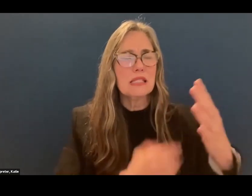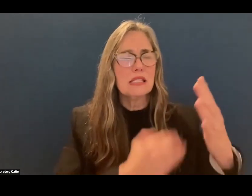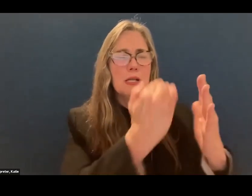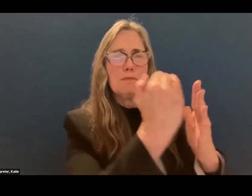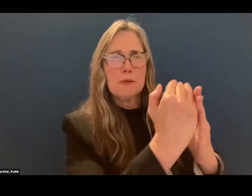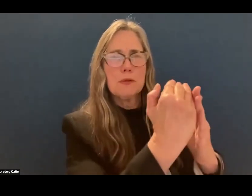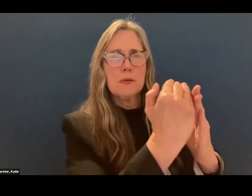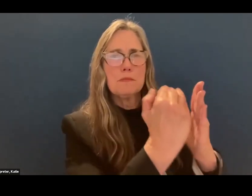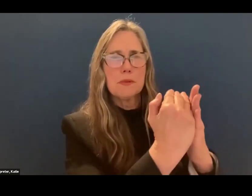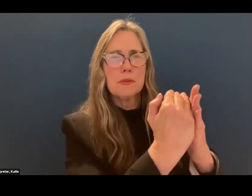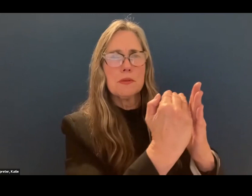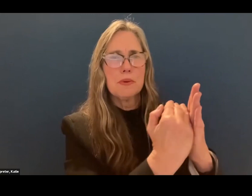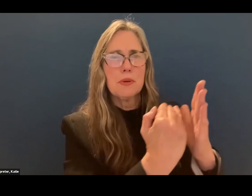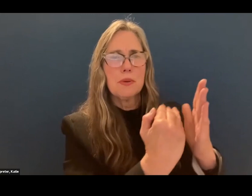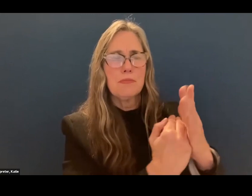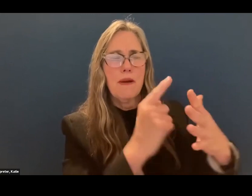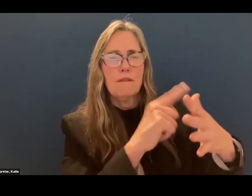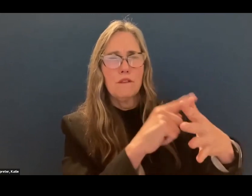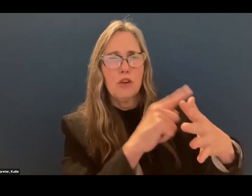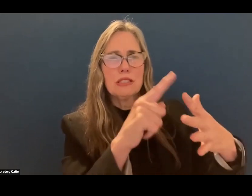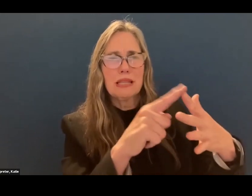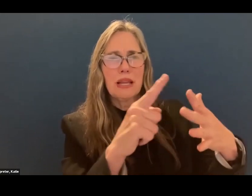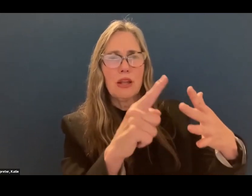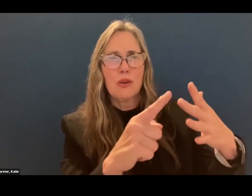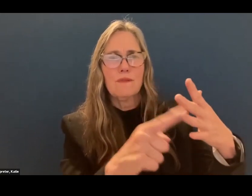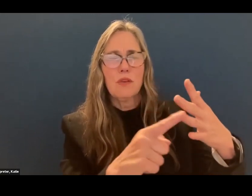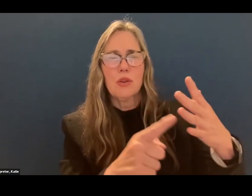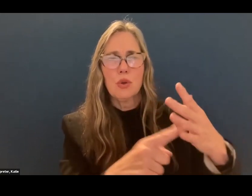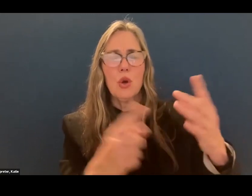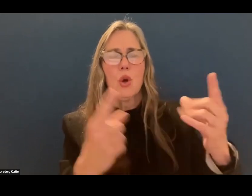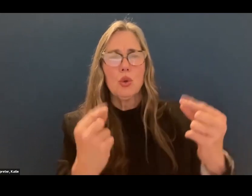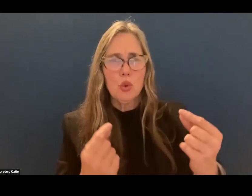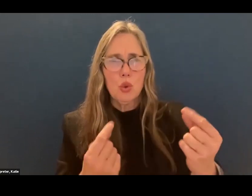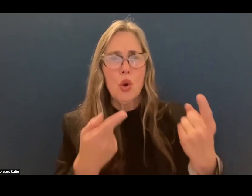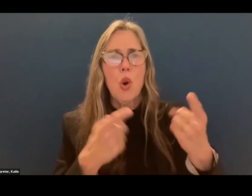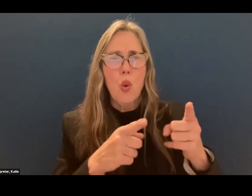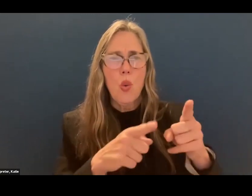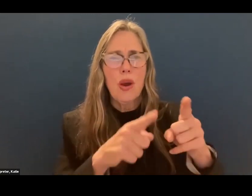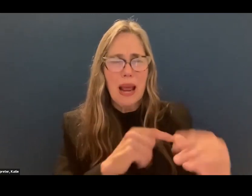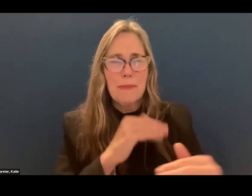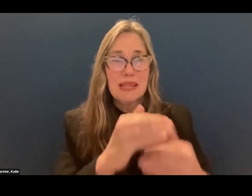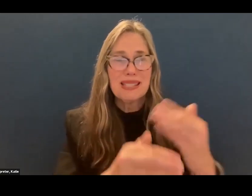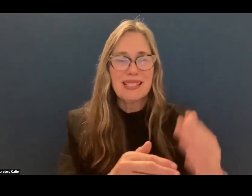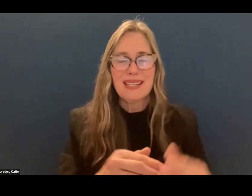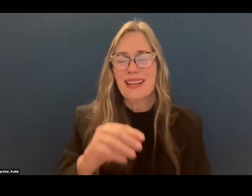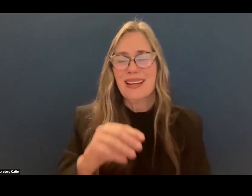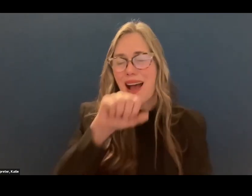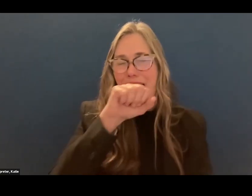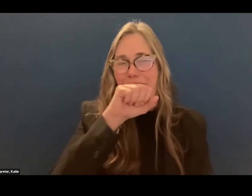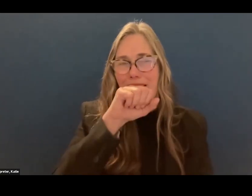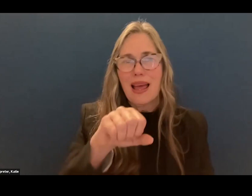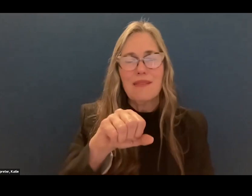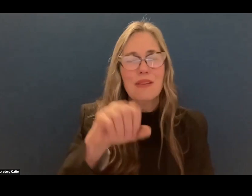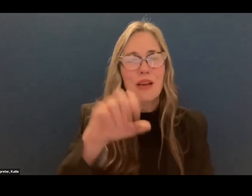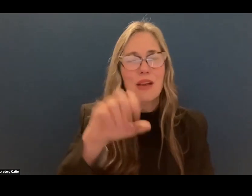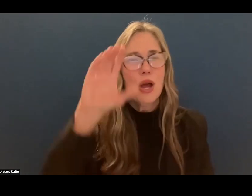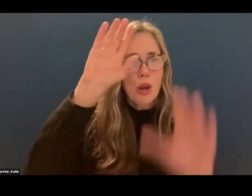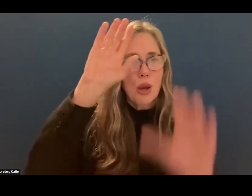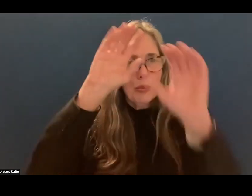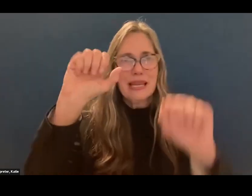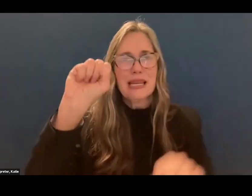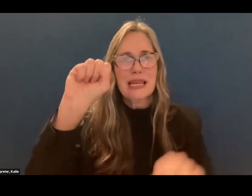educational opportunity for us to really talk about what is going on. I love President Sims-Moton's idea